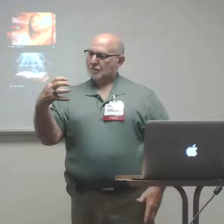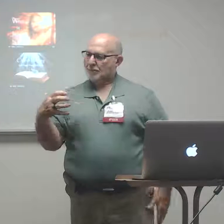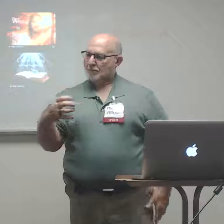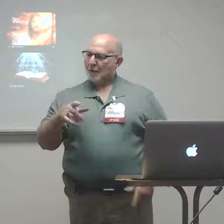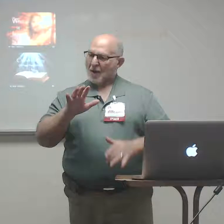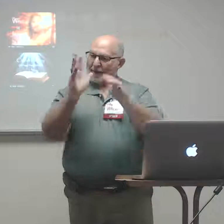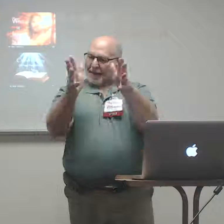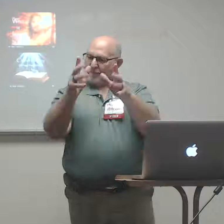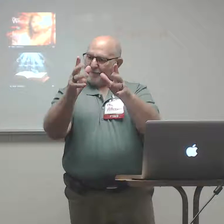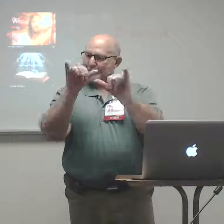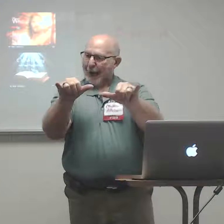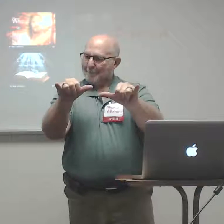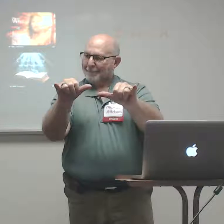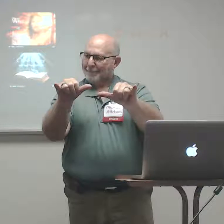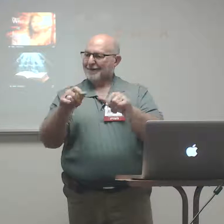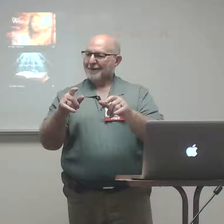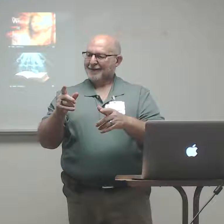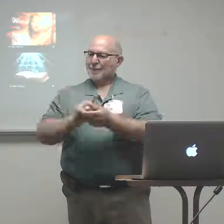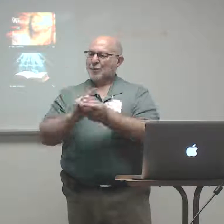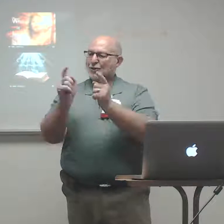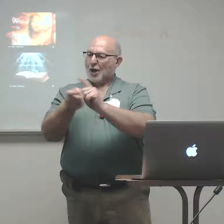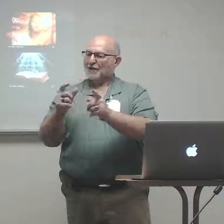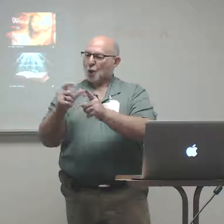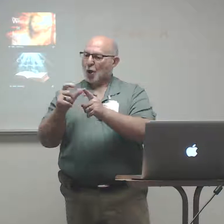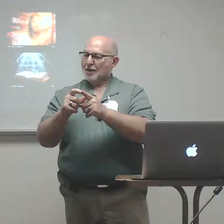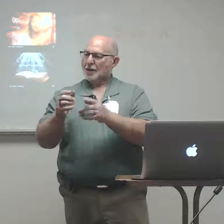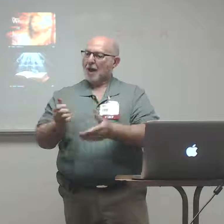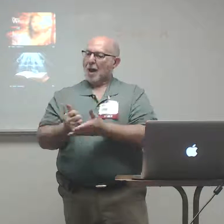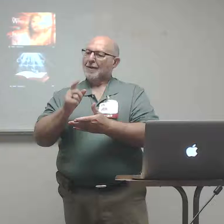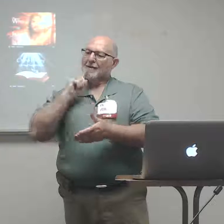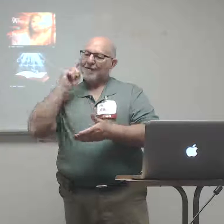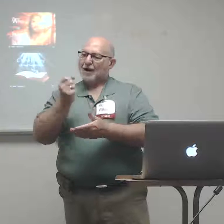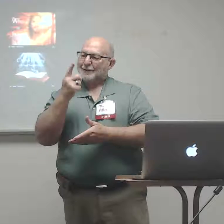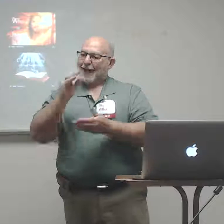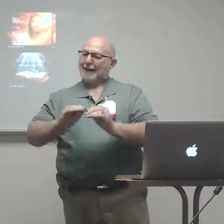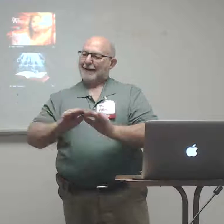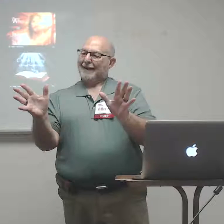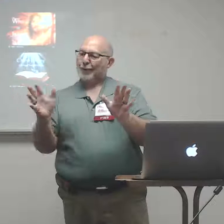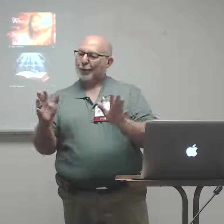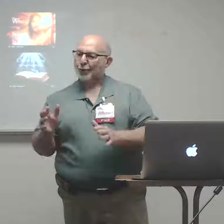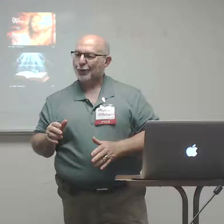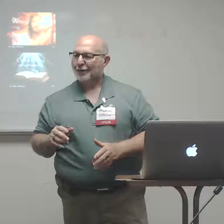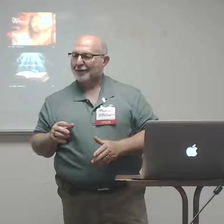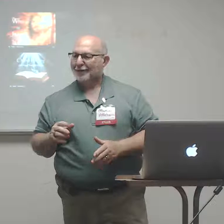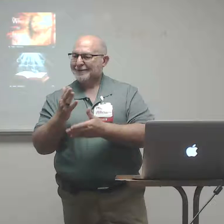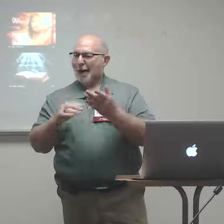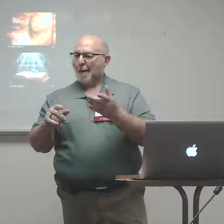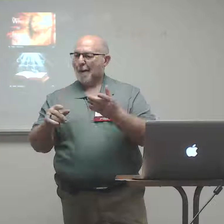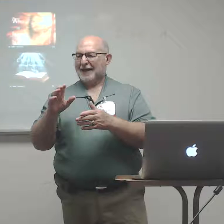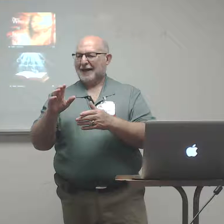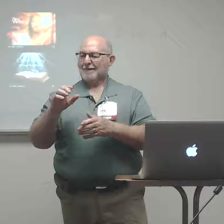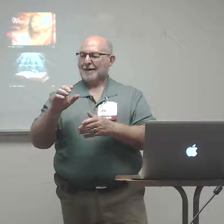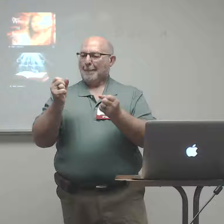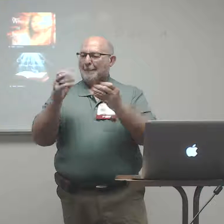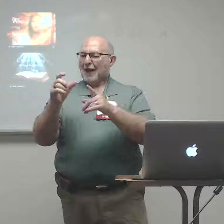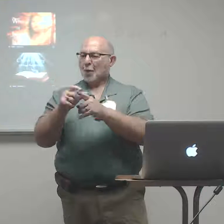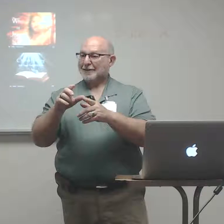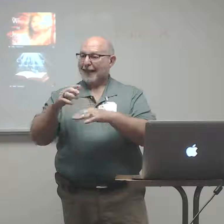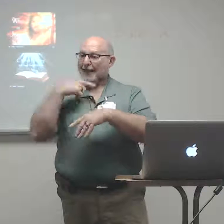that, they can have a file a complaint because you changed the words of their song. And I know we're just doing that to make